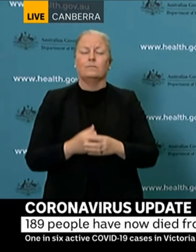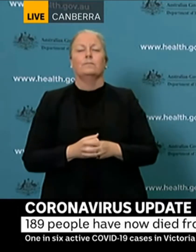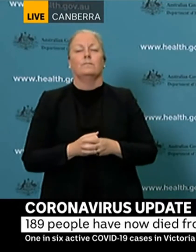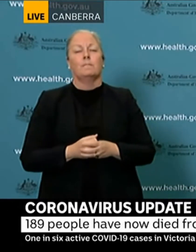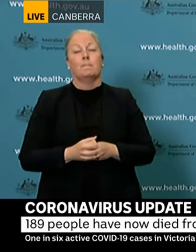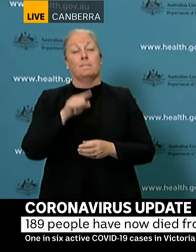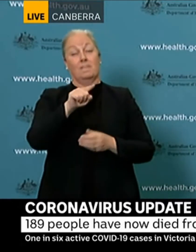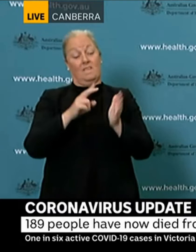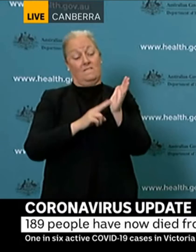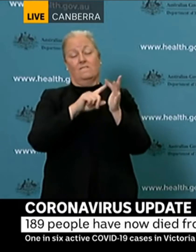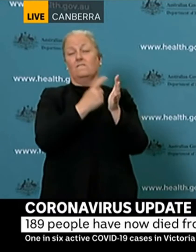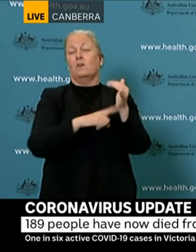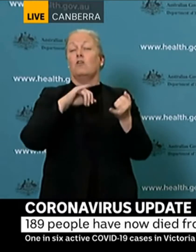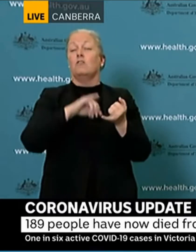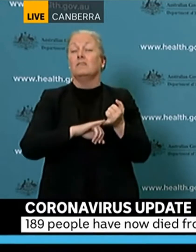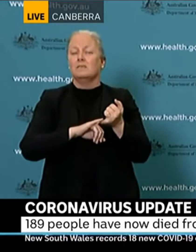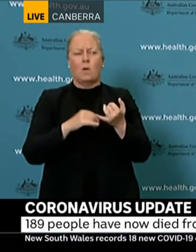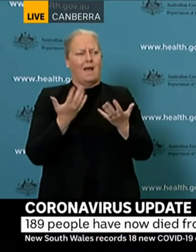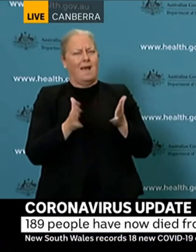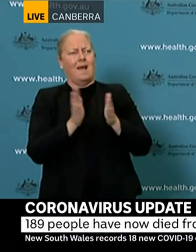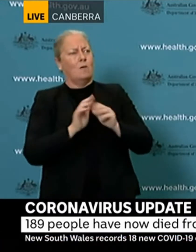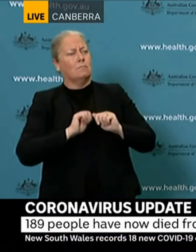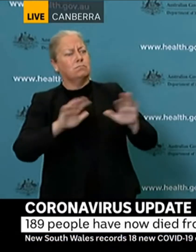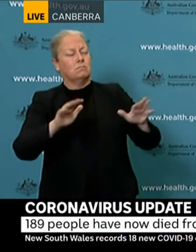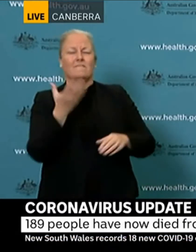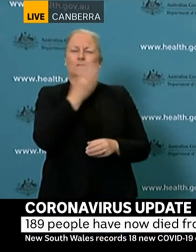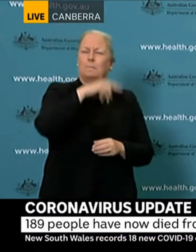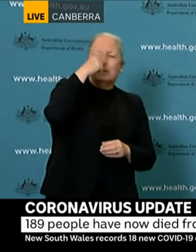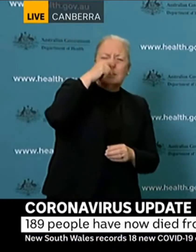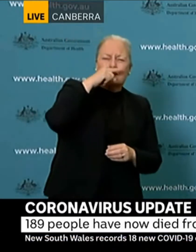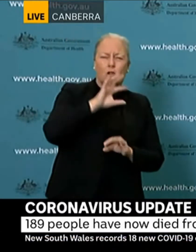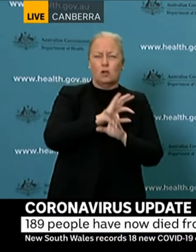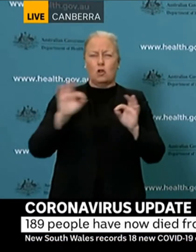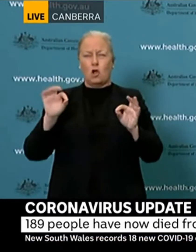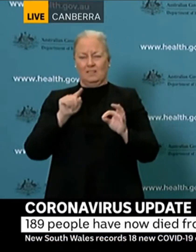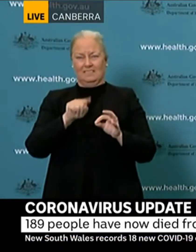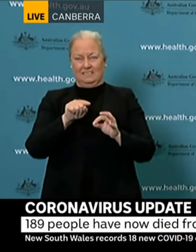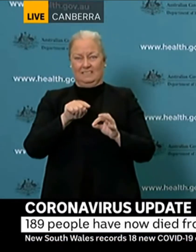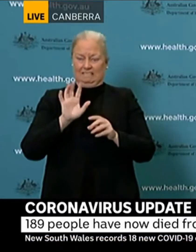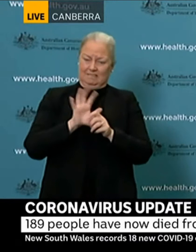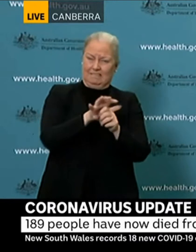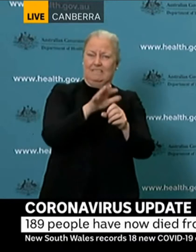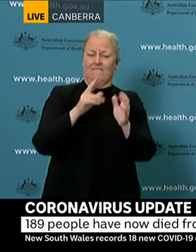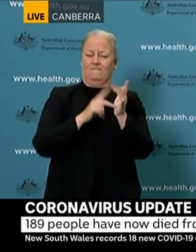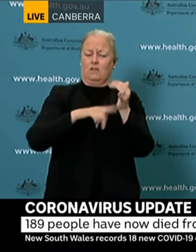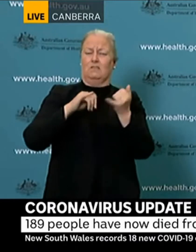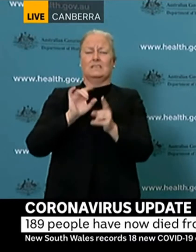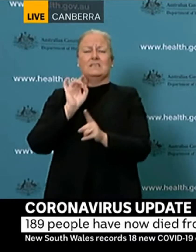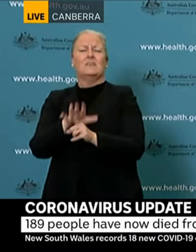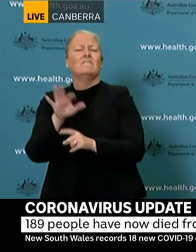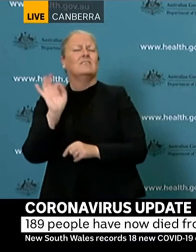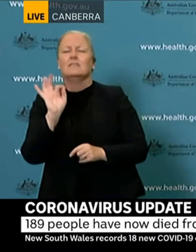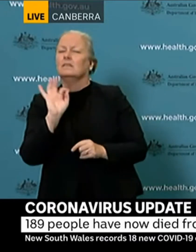virus generally spreads with people. It's people that move, not the virus. And so all of the measures that we're putting in